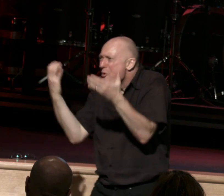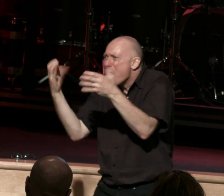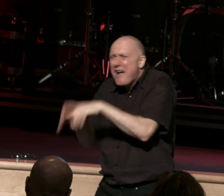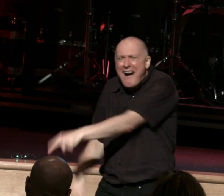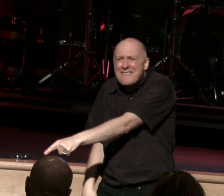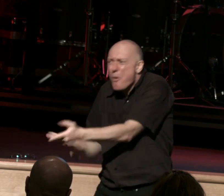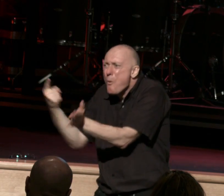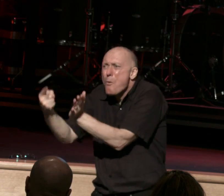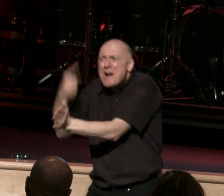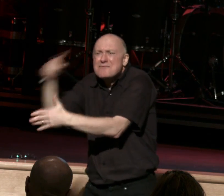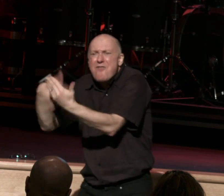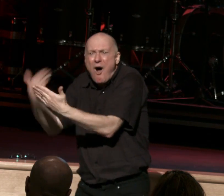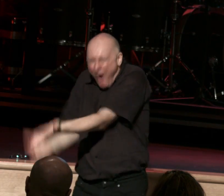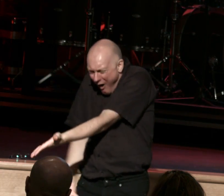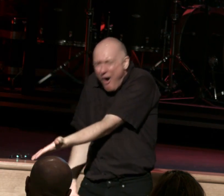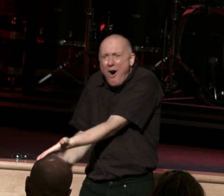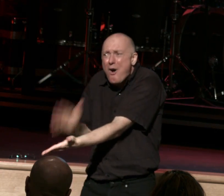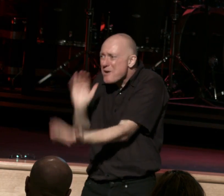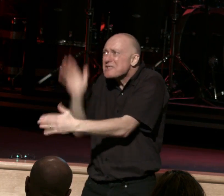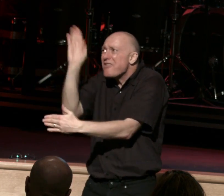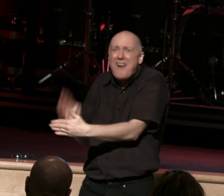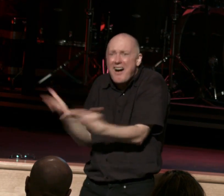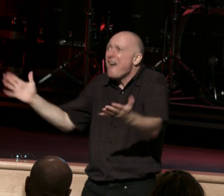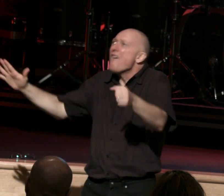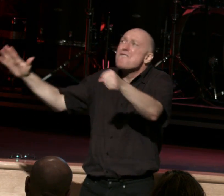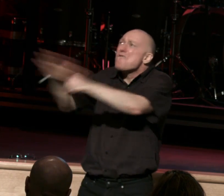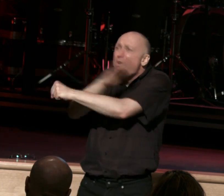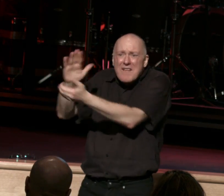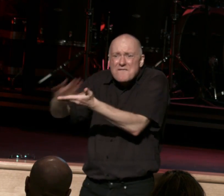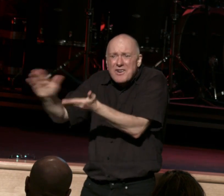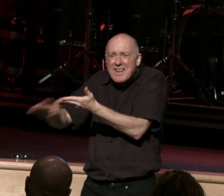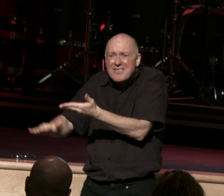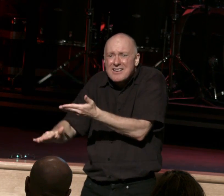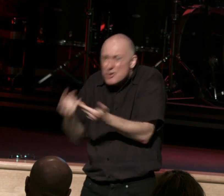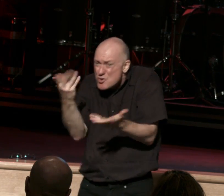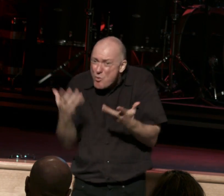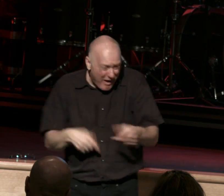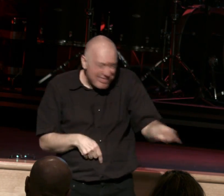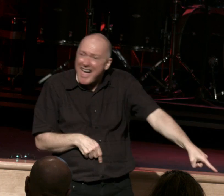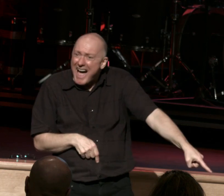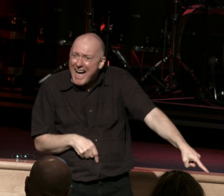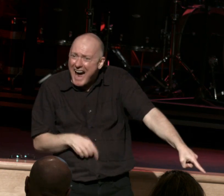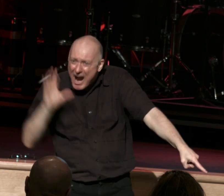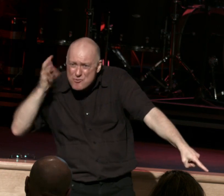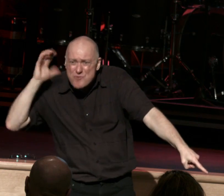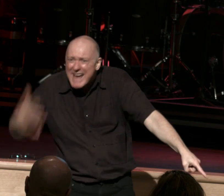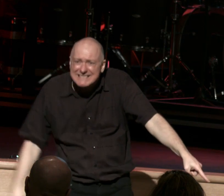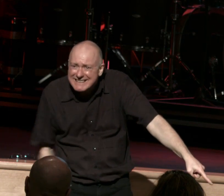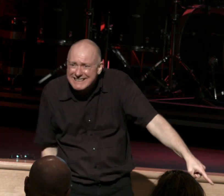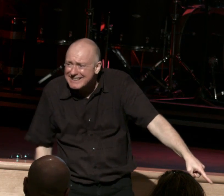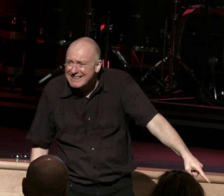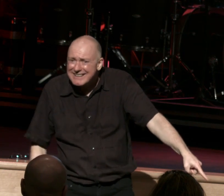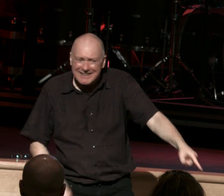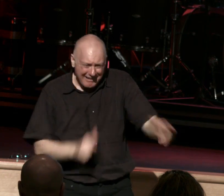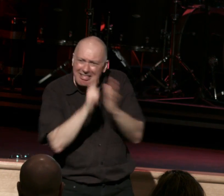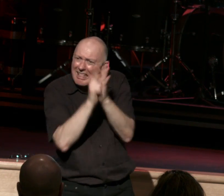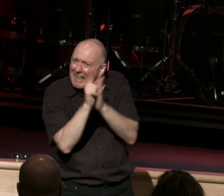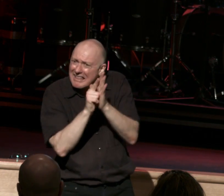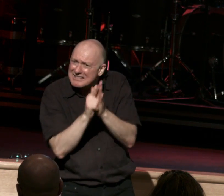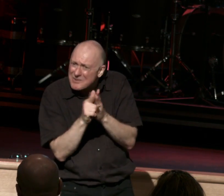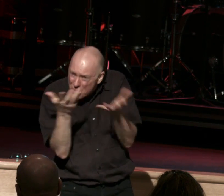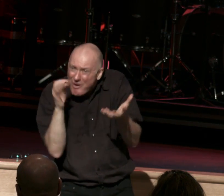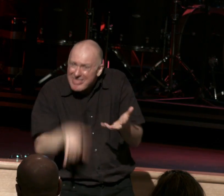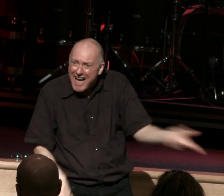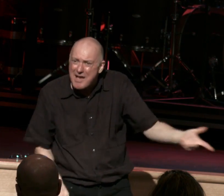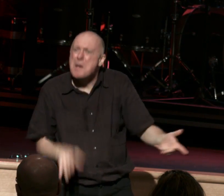covenant, eternal, once for all, presence of God, fully forgiven. You want to hold on to the old? Are you crazy? The